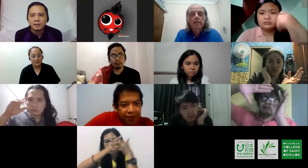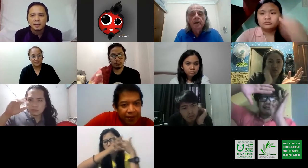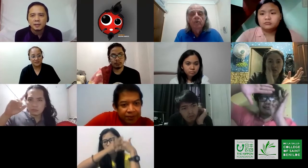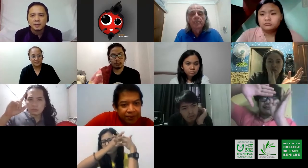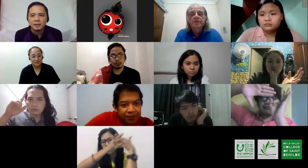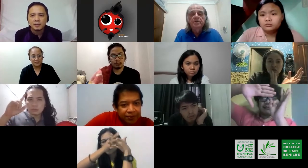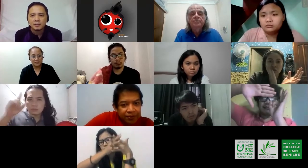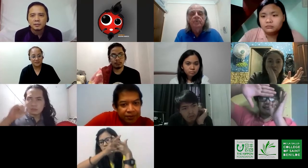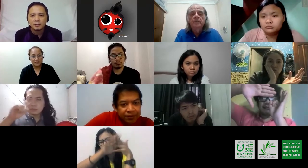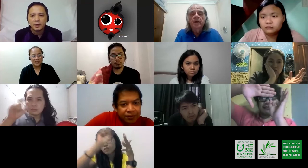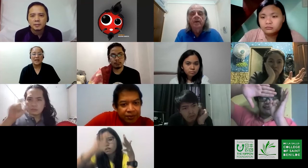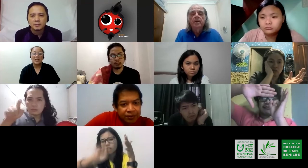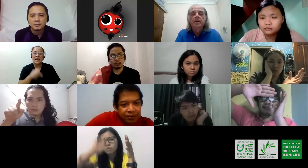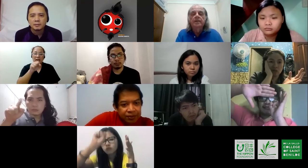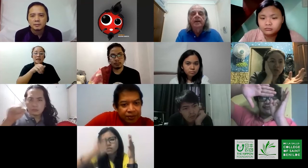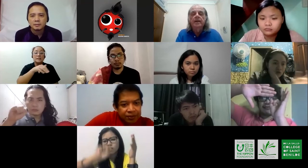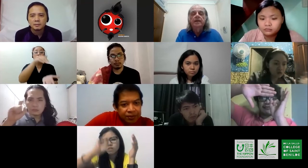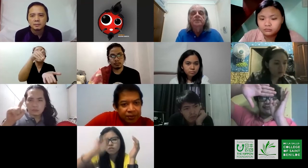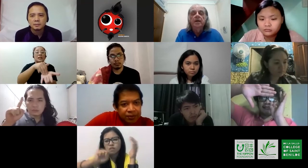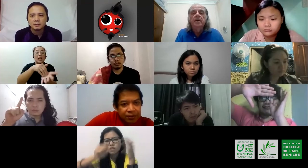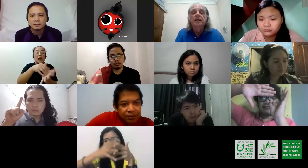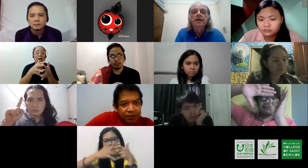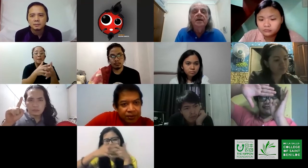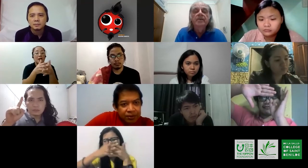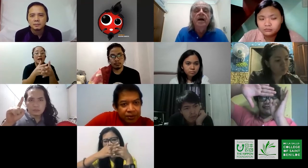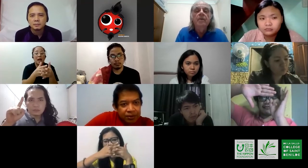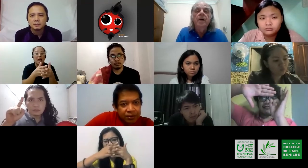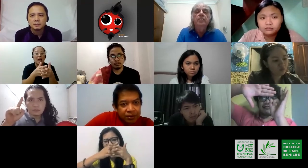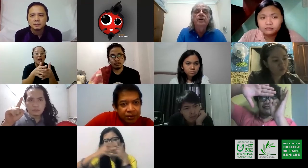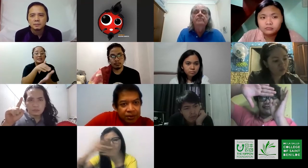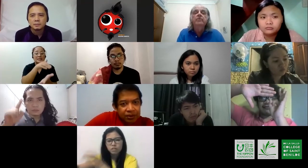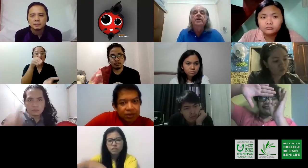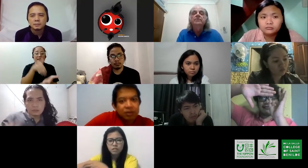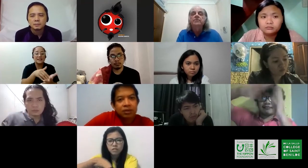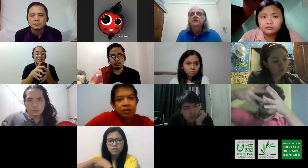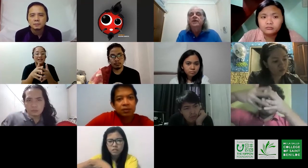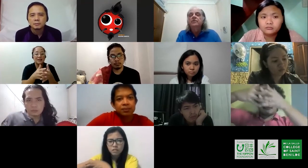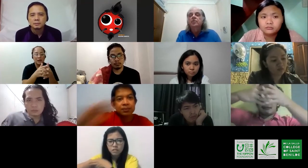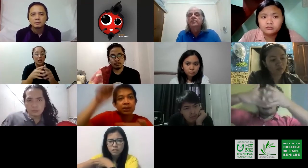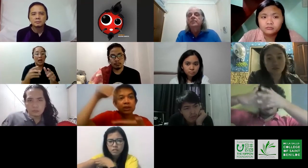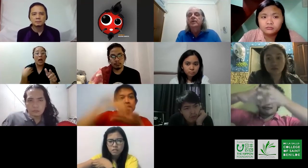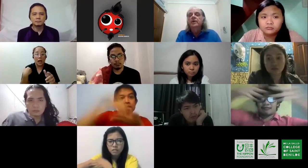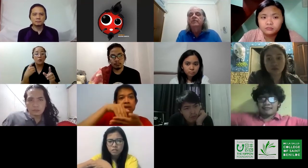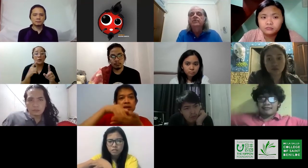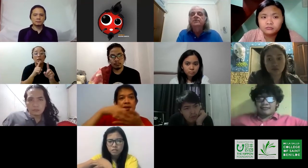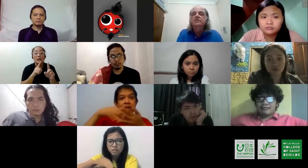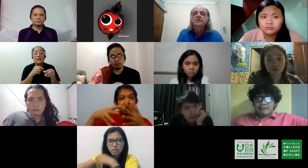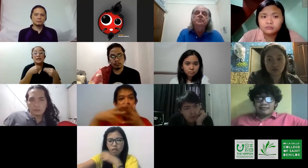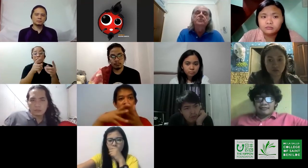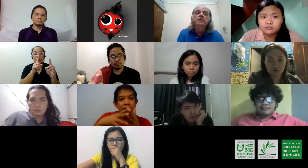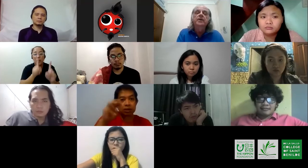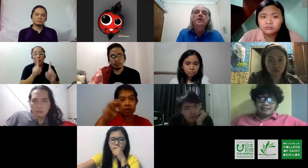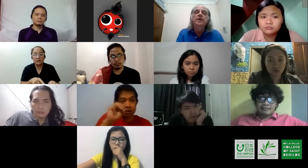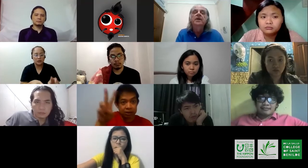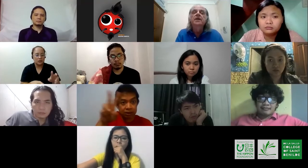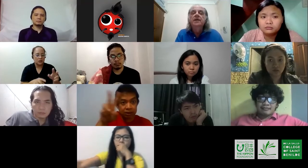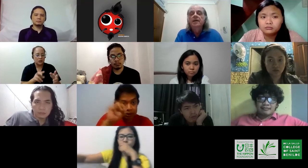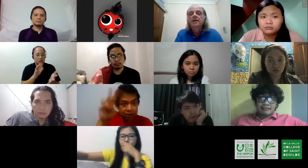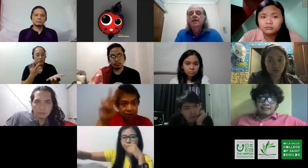it would be Central US. America in that case, yeah. I mean, I will give you answers like North America versus Central America, and